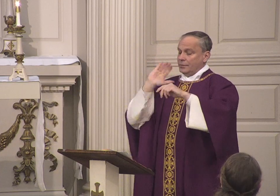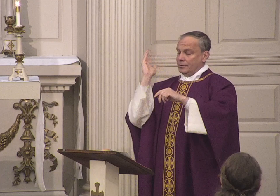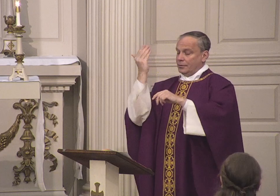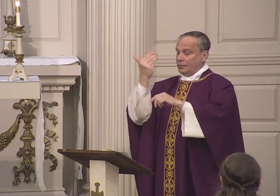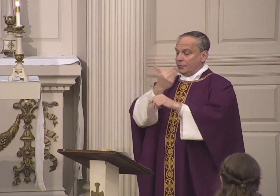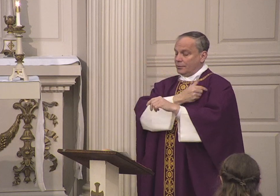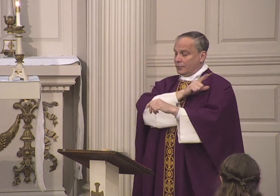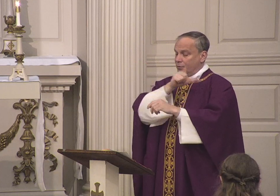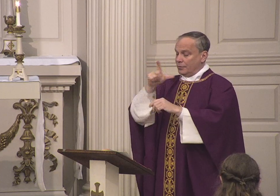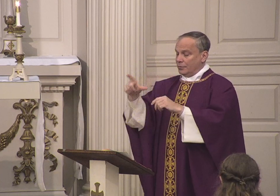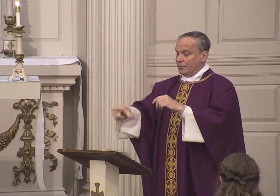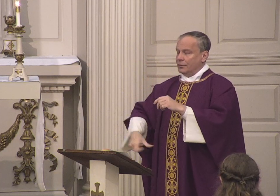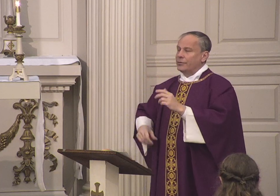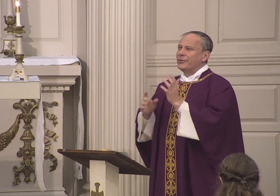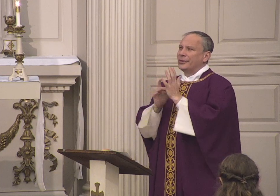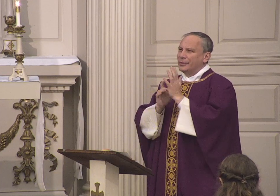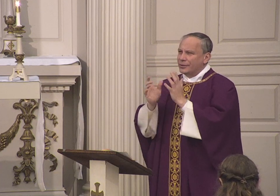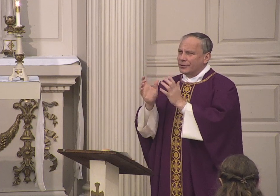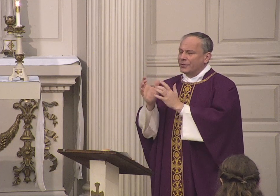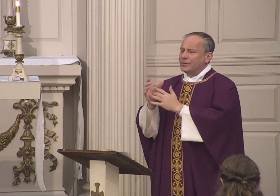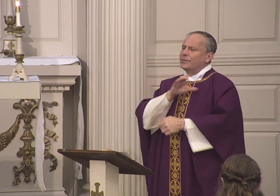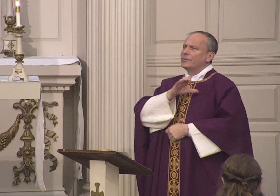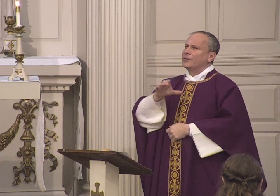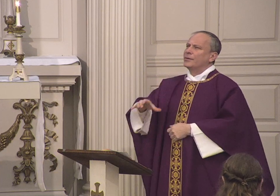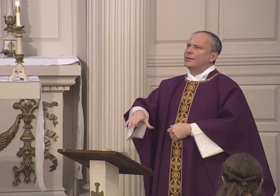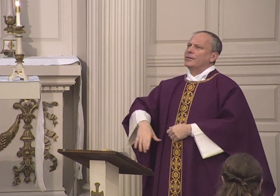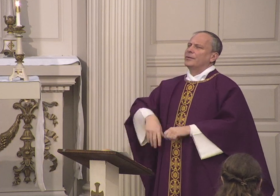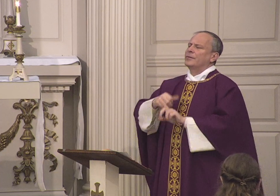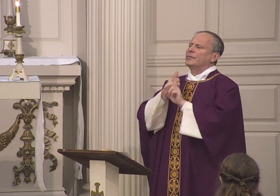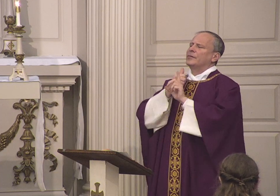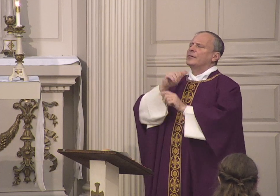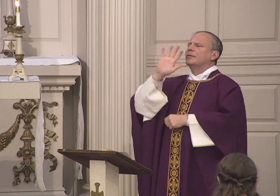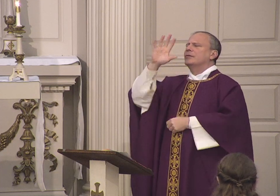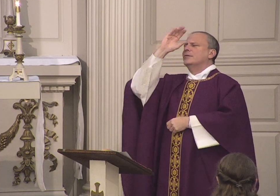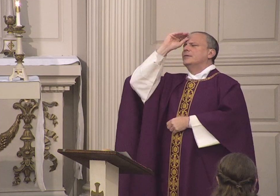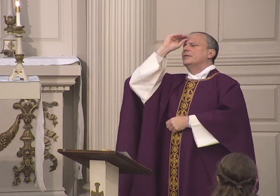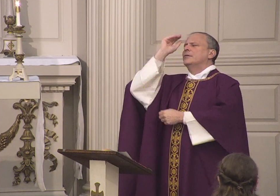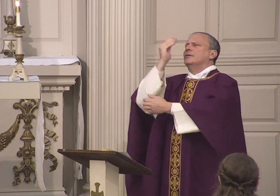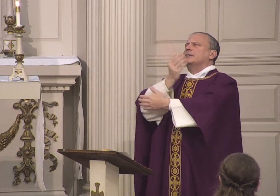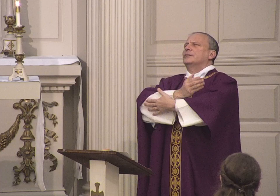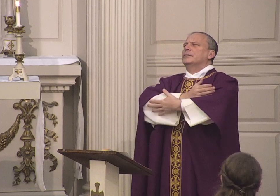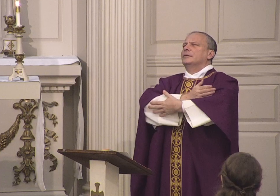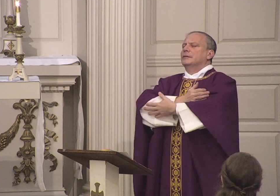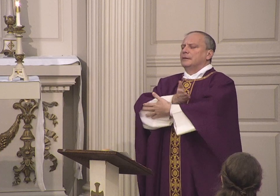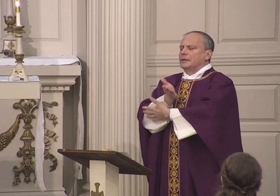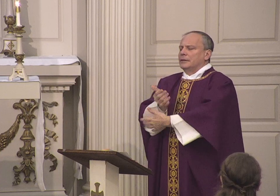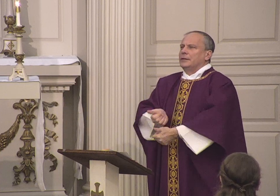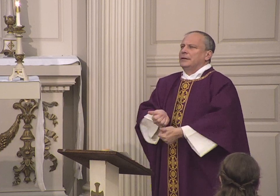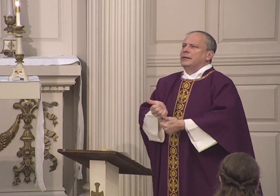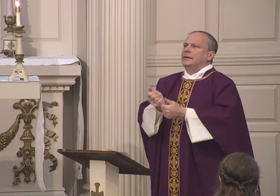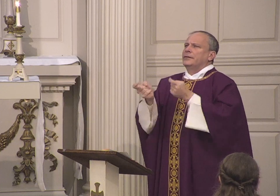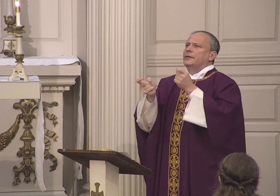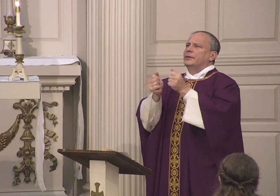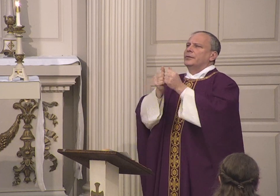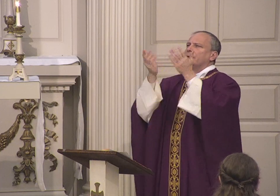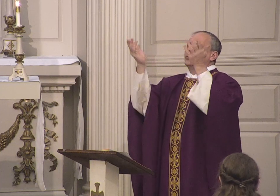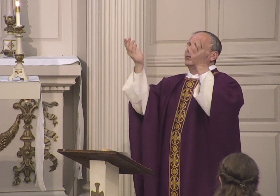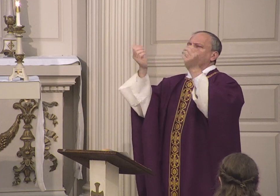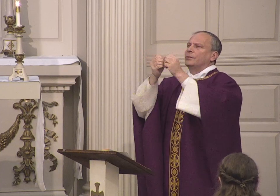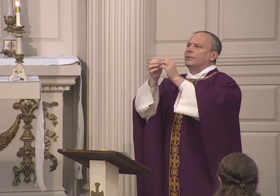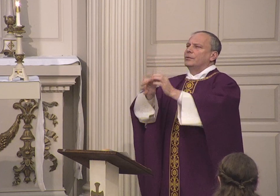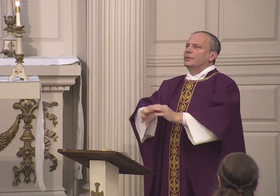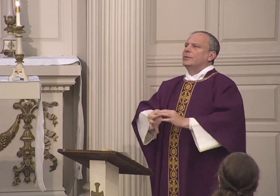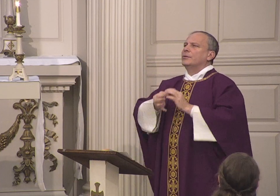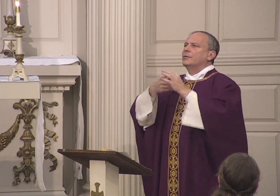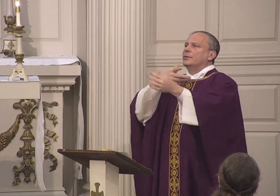Through our Lord Jesus Christ, your Son, who lives and reigns with you in